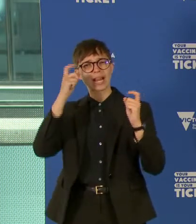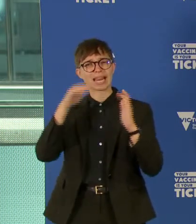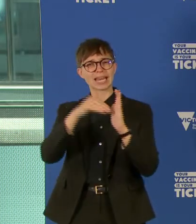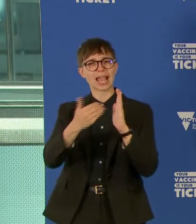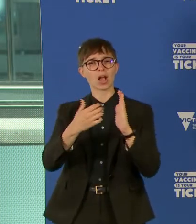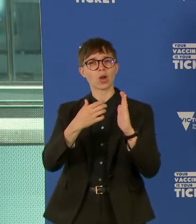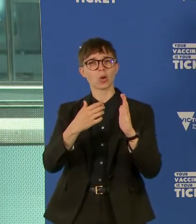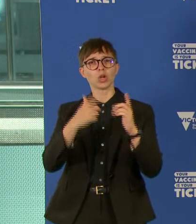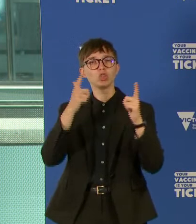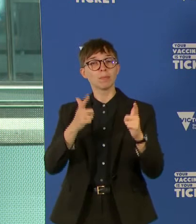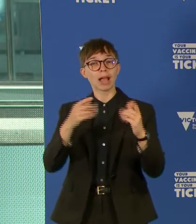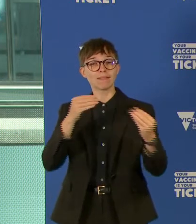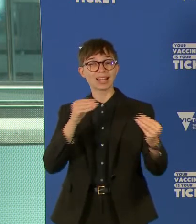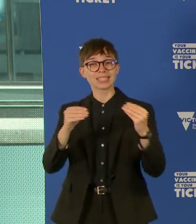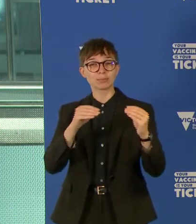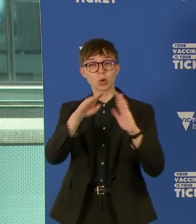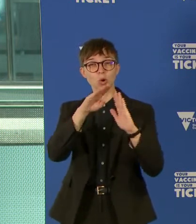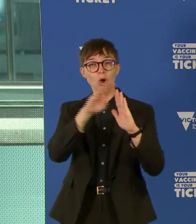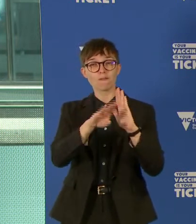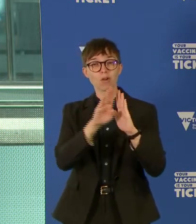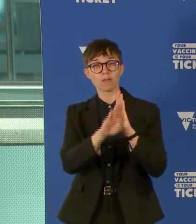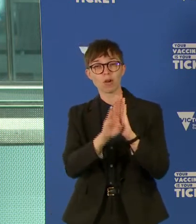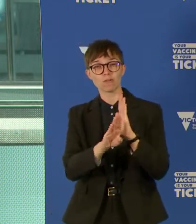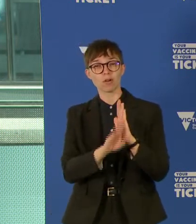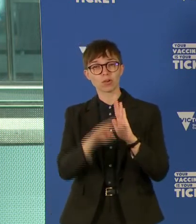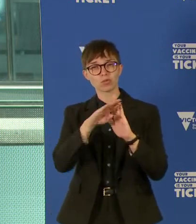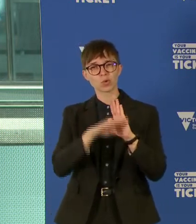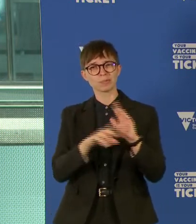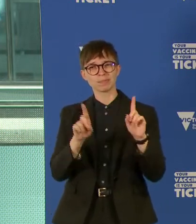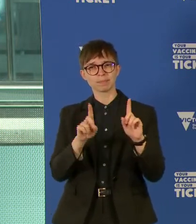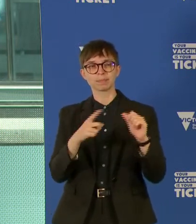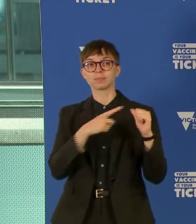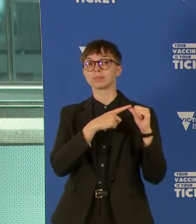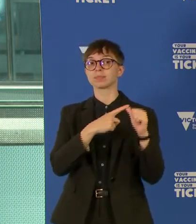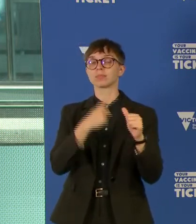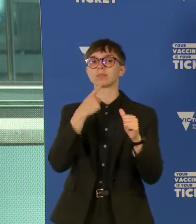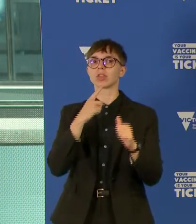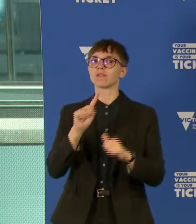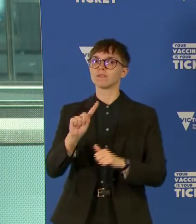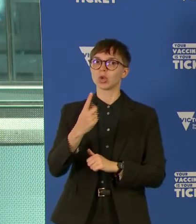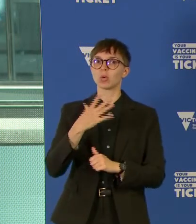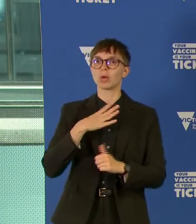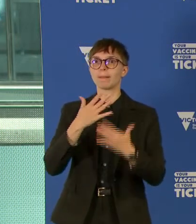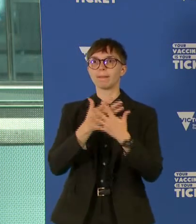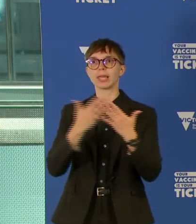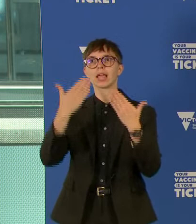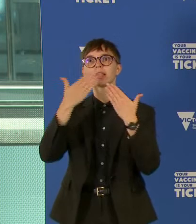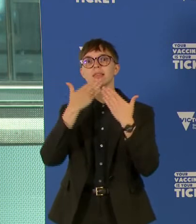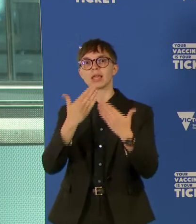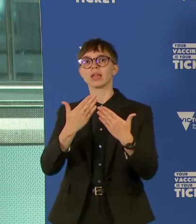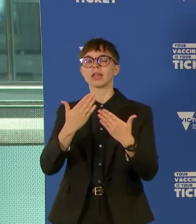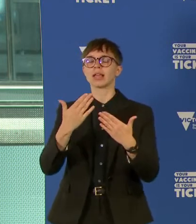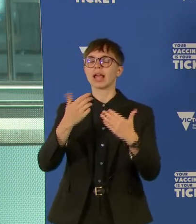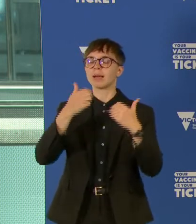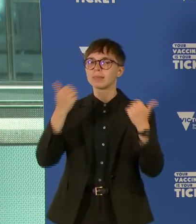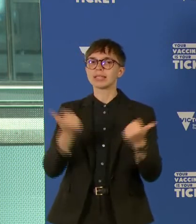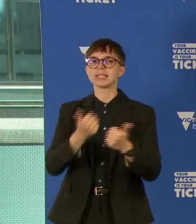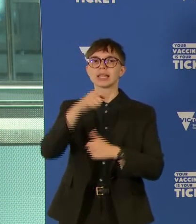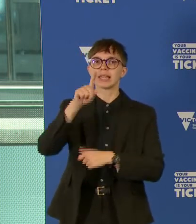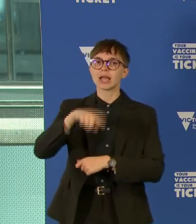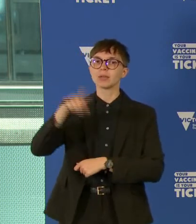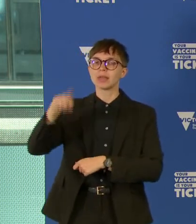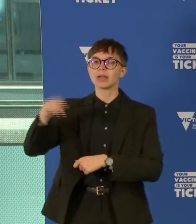is one of thanks to the hundreds of thousands of healthcare workers, from the